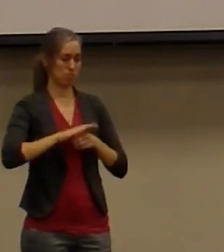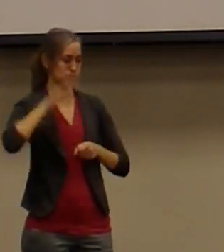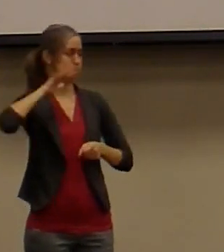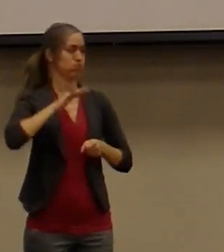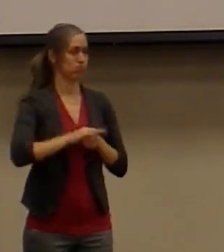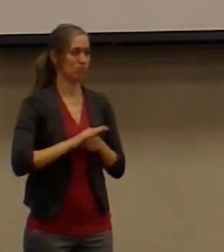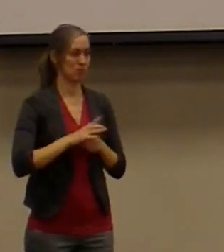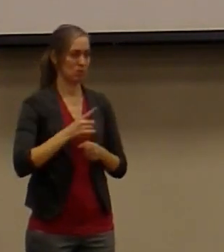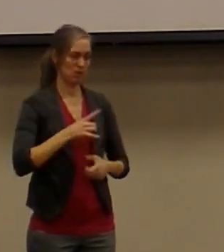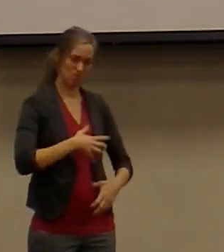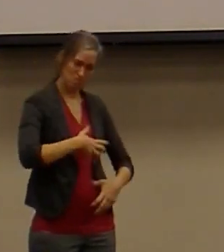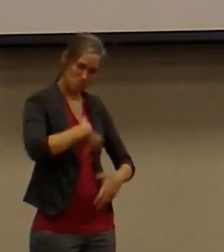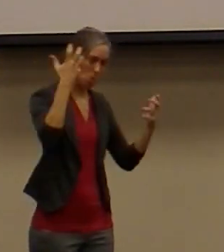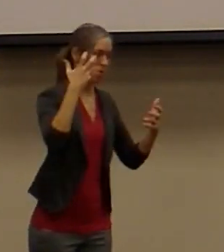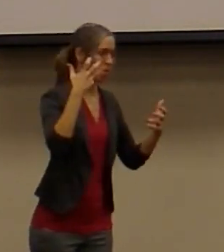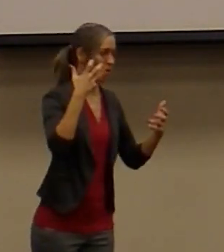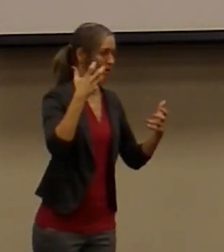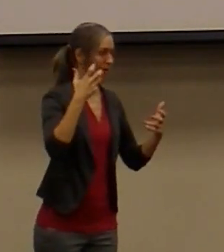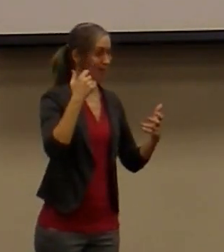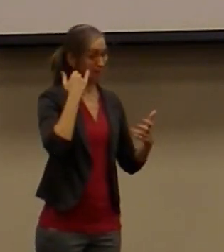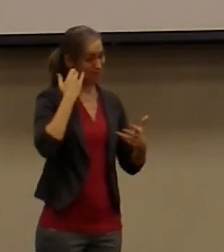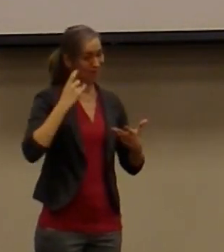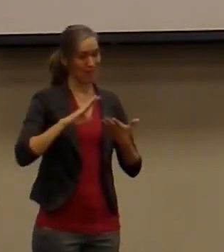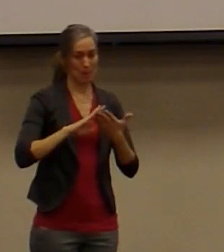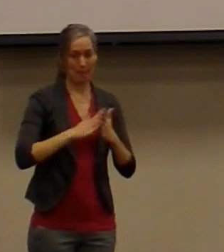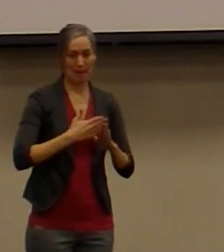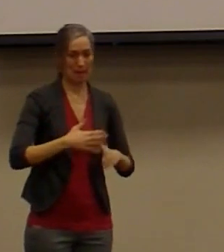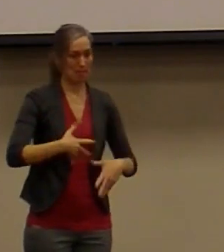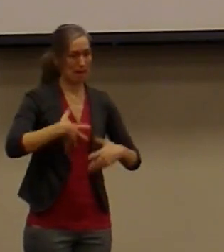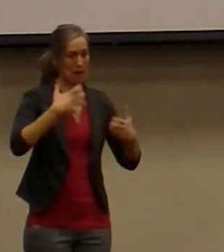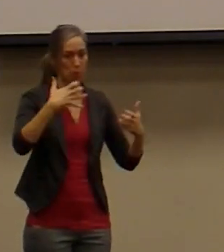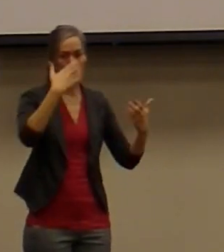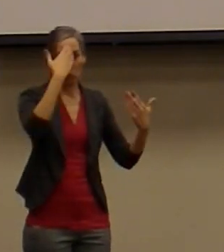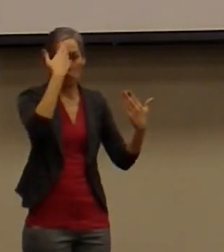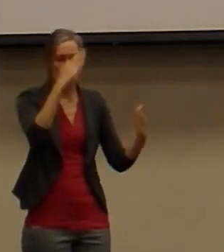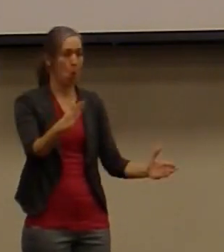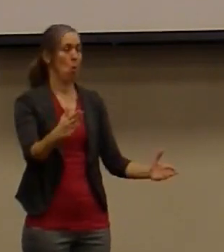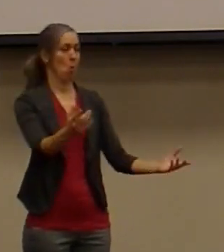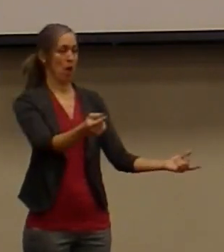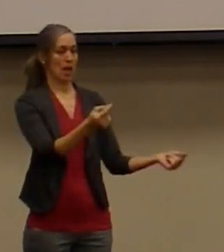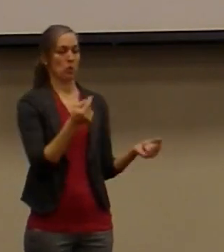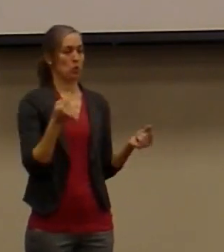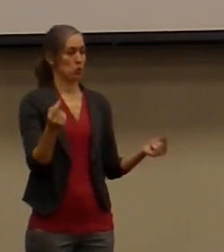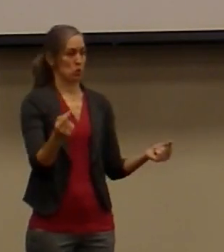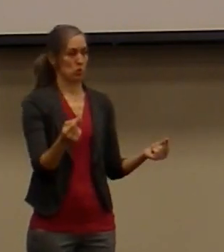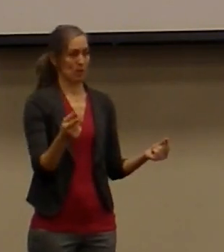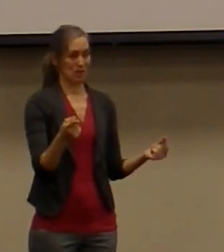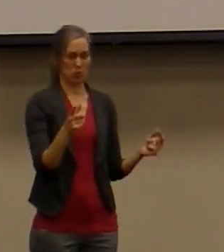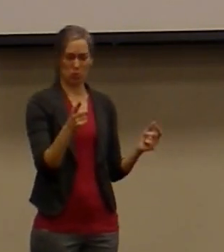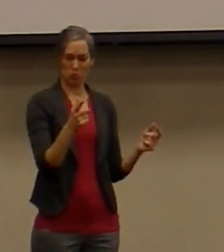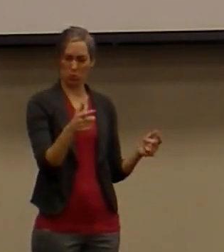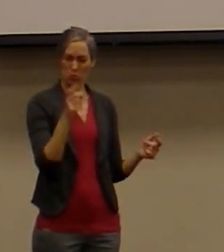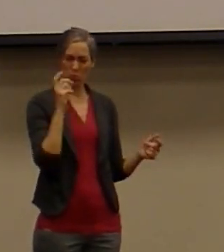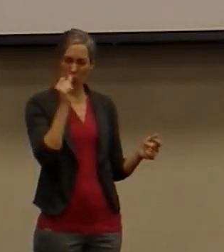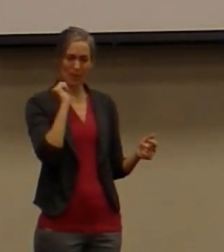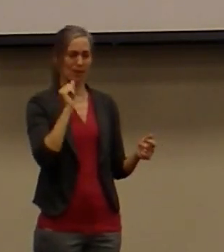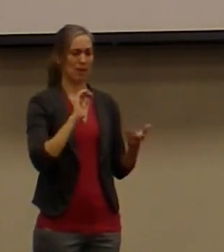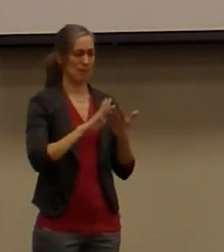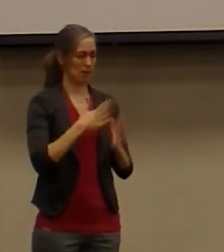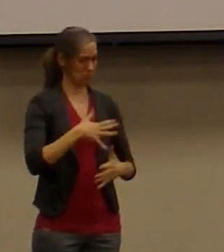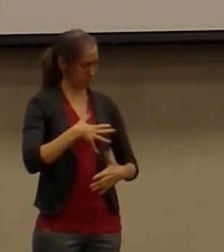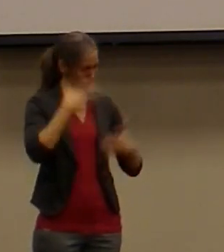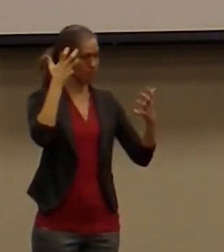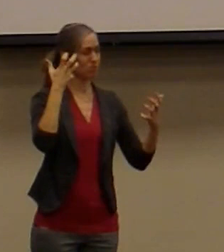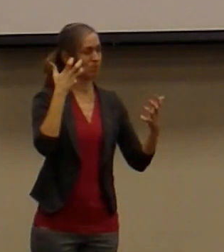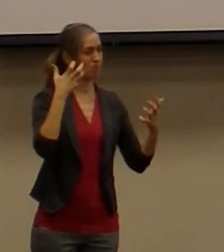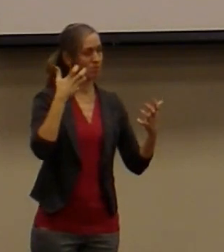is lit up, then there's no telling what he's going to do. Very quickly, he can be furious.